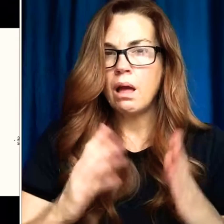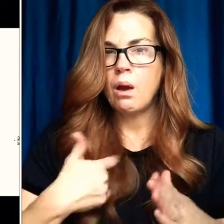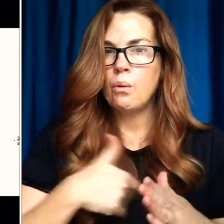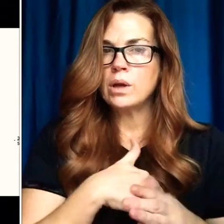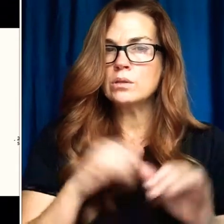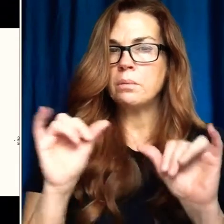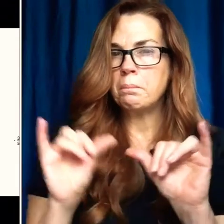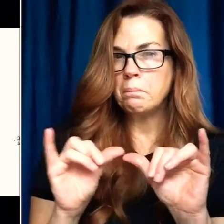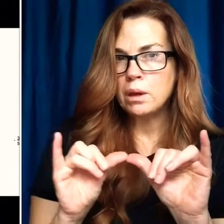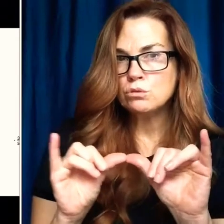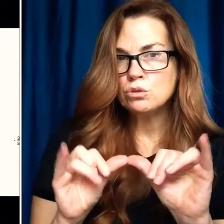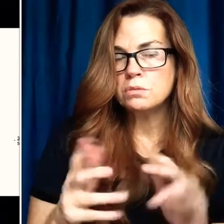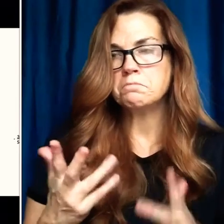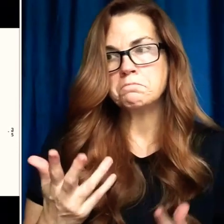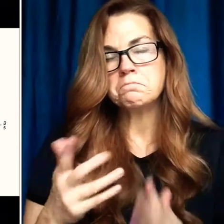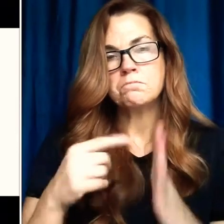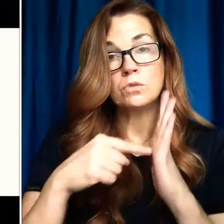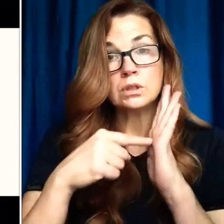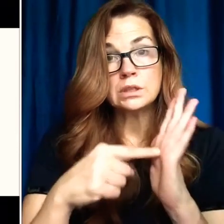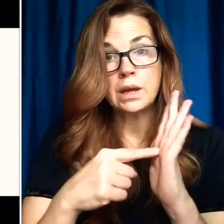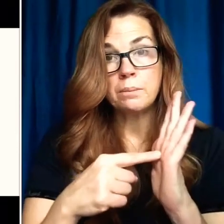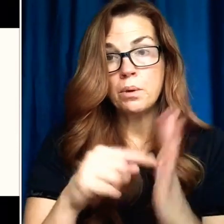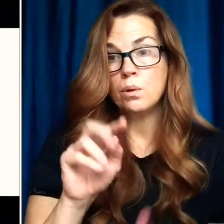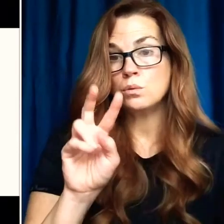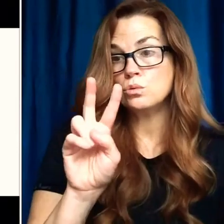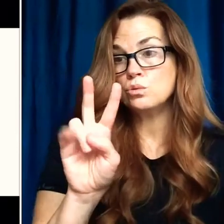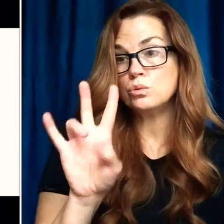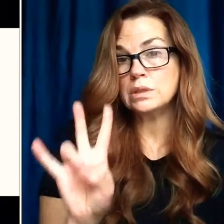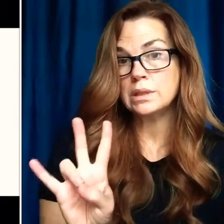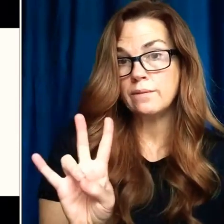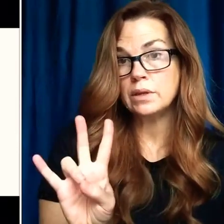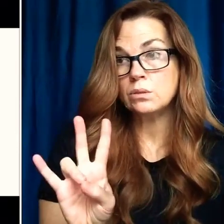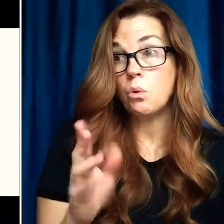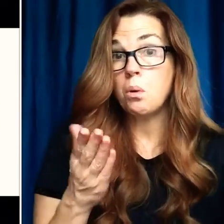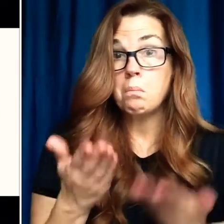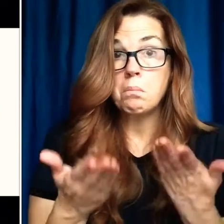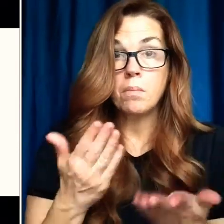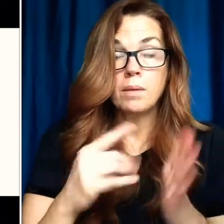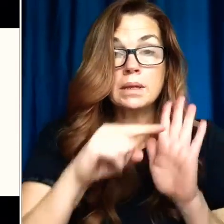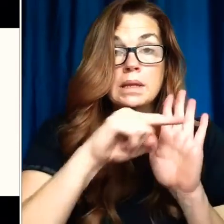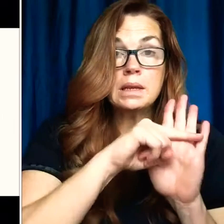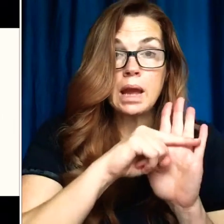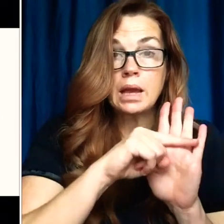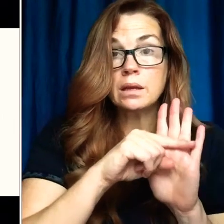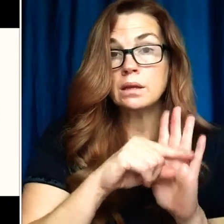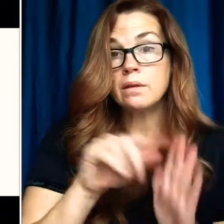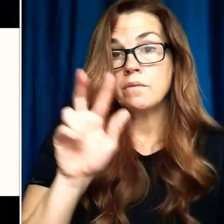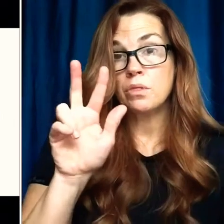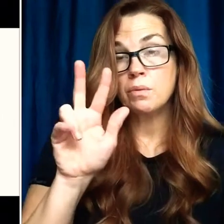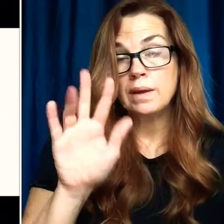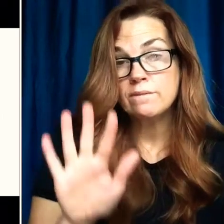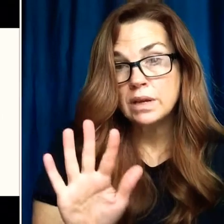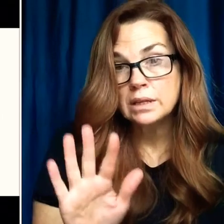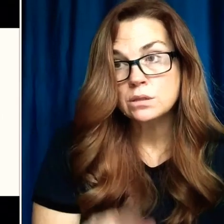2/7, or even a negative fraction, -3/5, a mixed number of 1